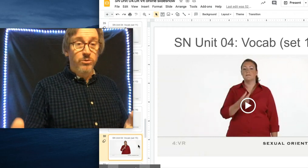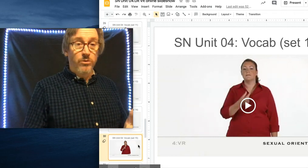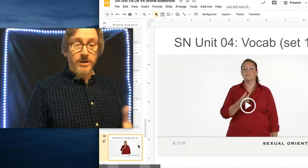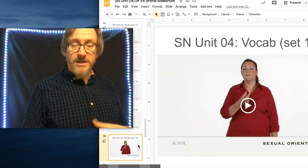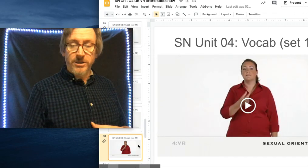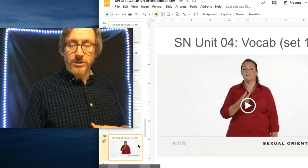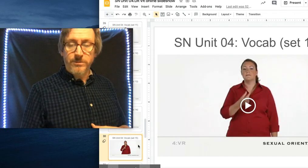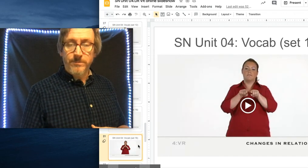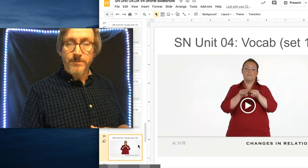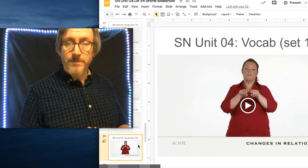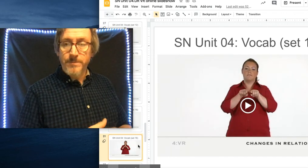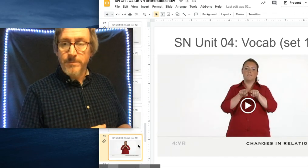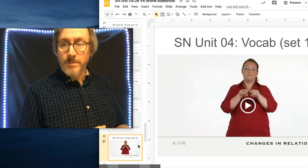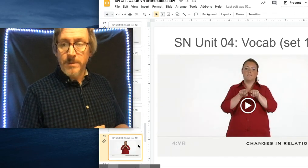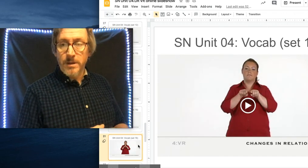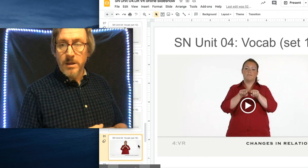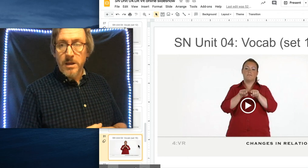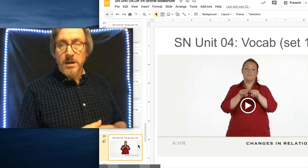sexual orientation,